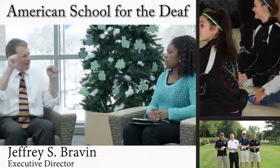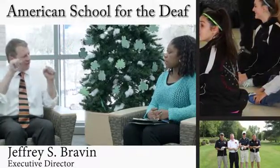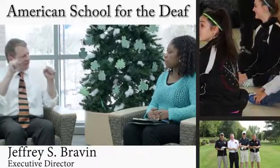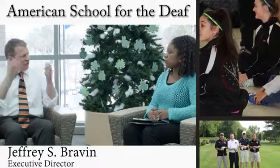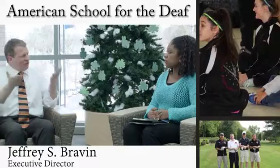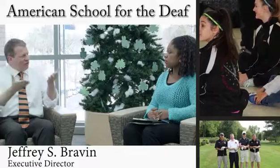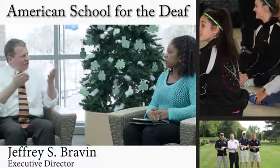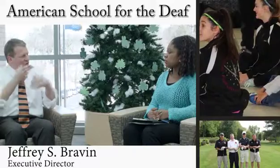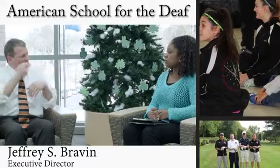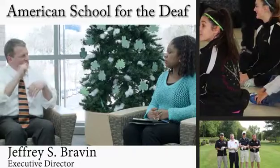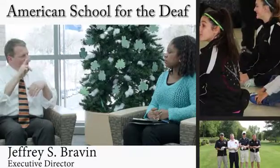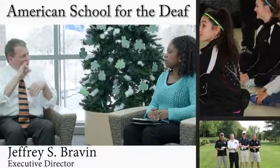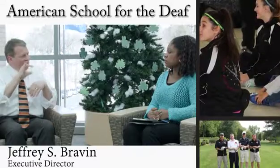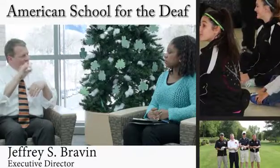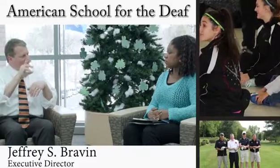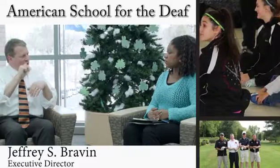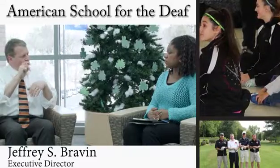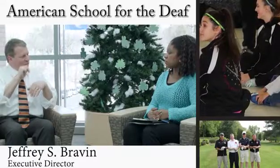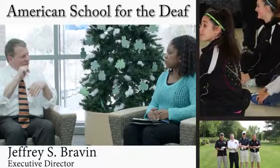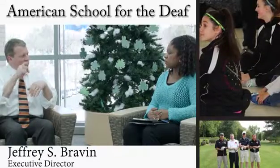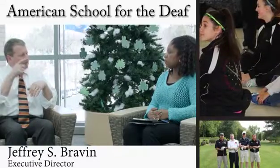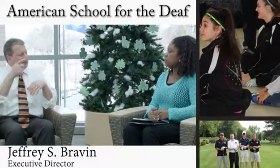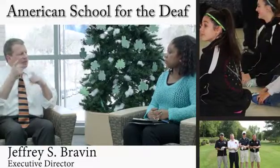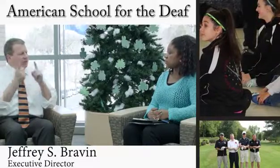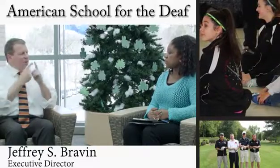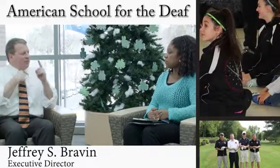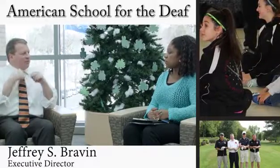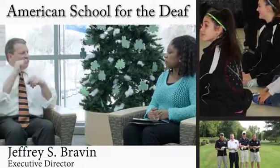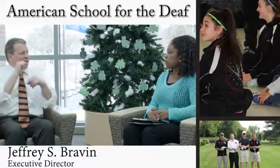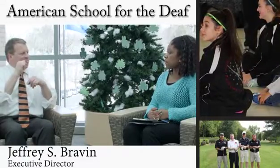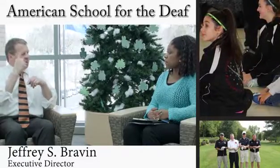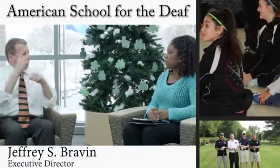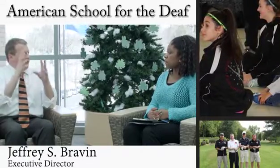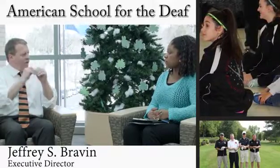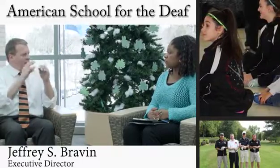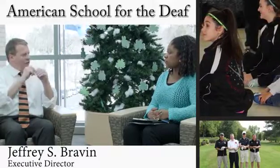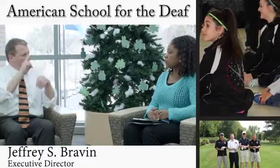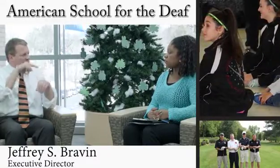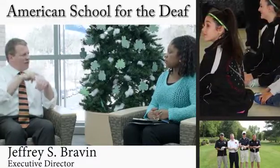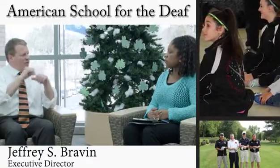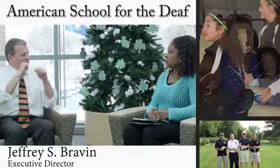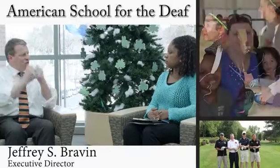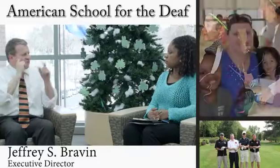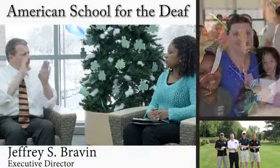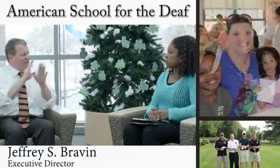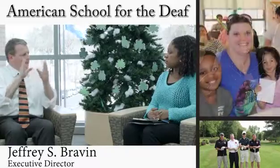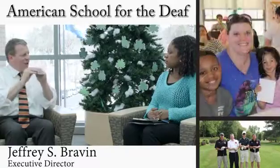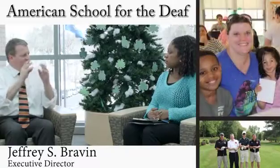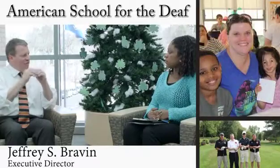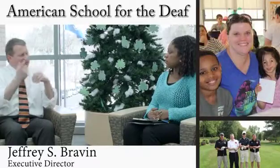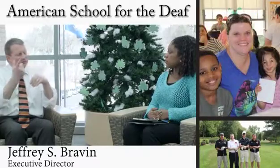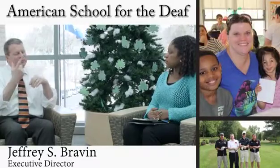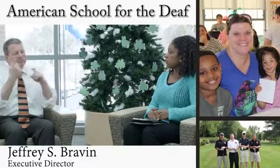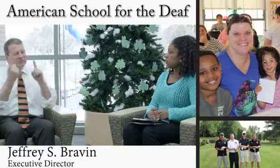Then the former executive director of the American School for the Deaf, Harvey Corson, met me at a conference at the National Association of the